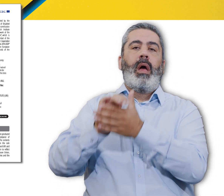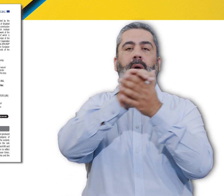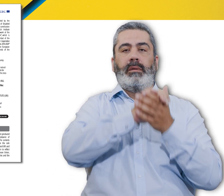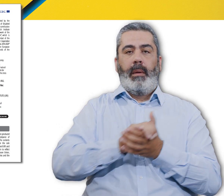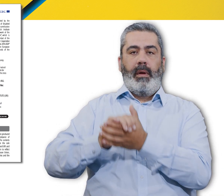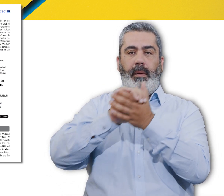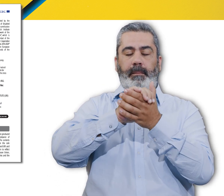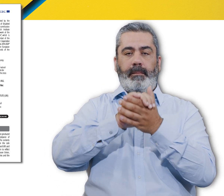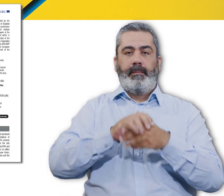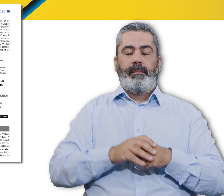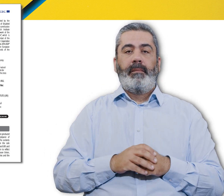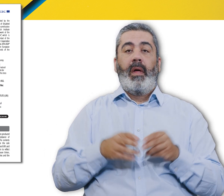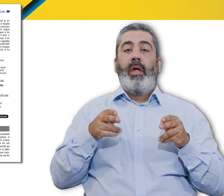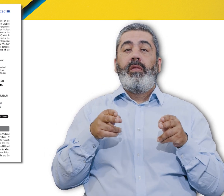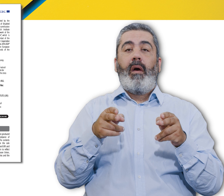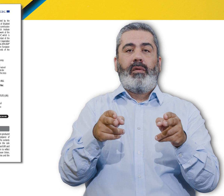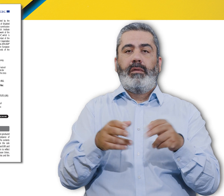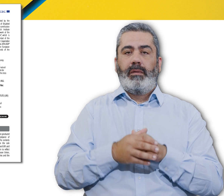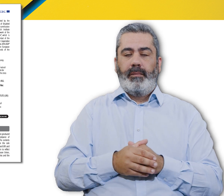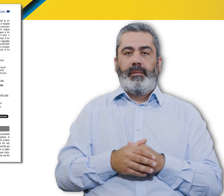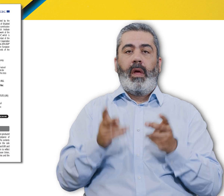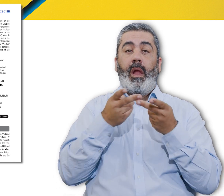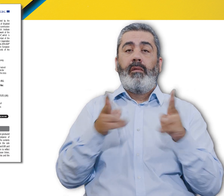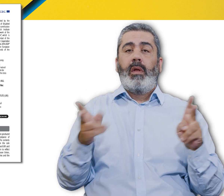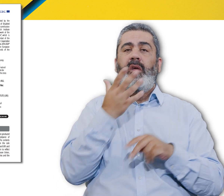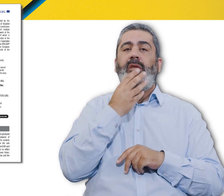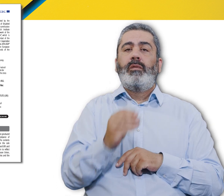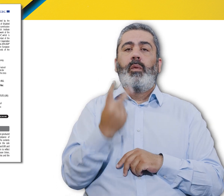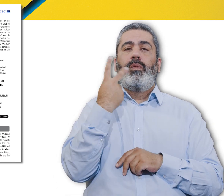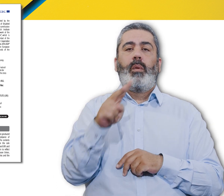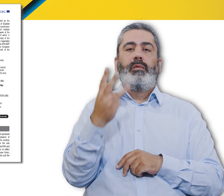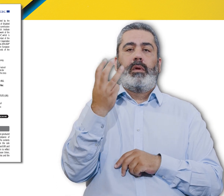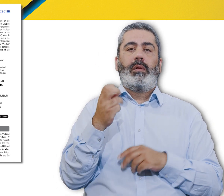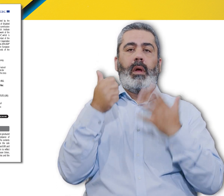Address, 236L. Vnislou Str.